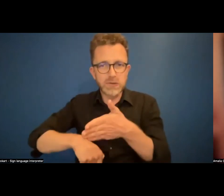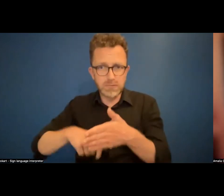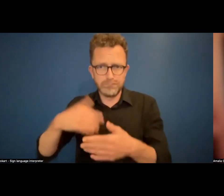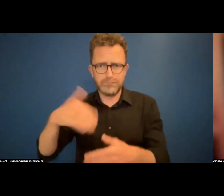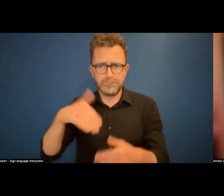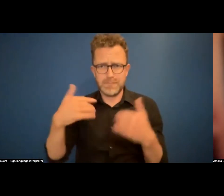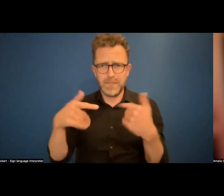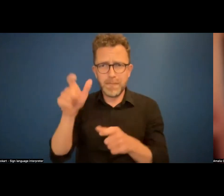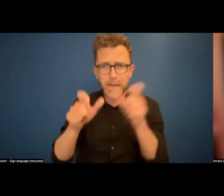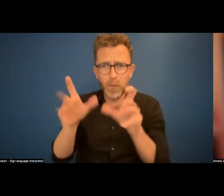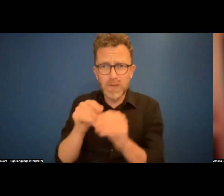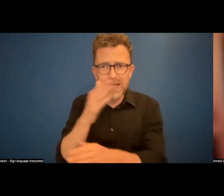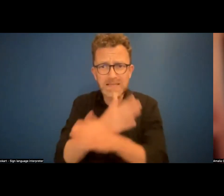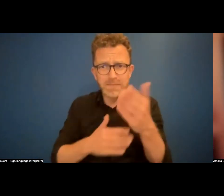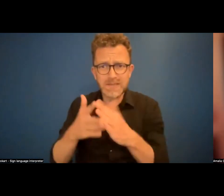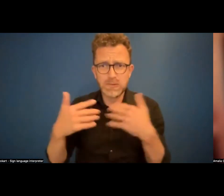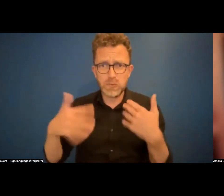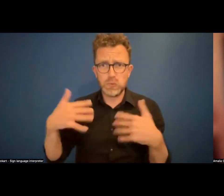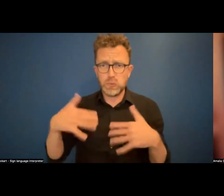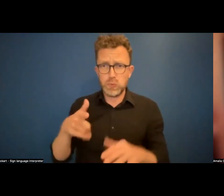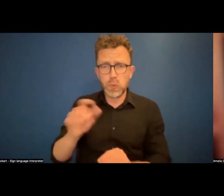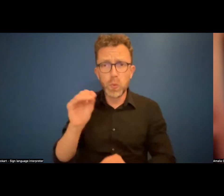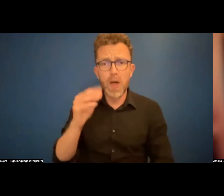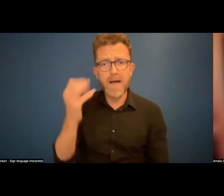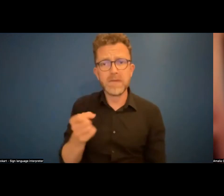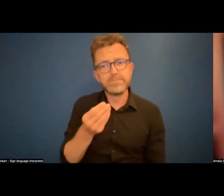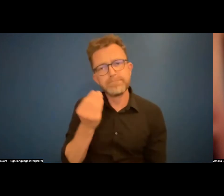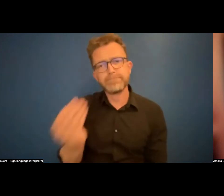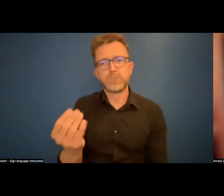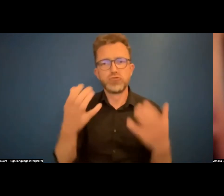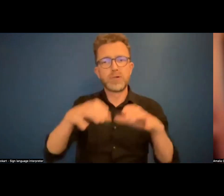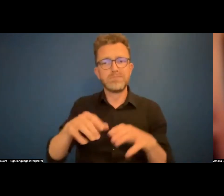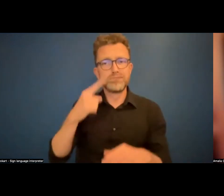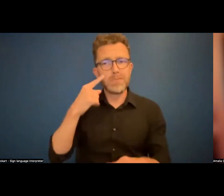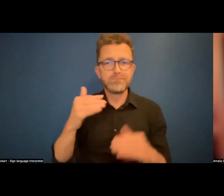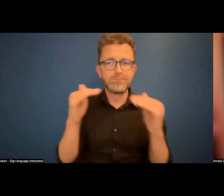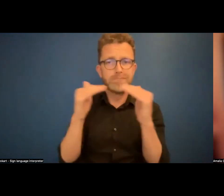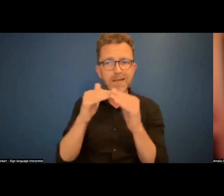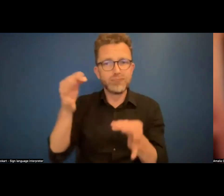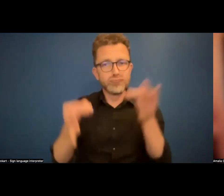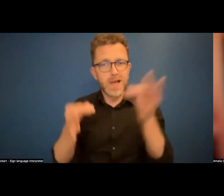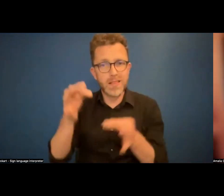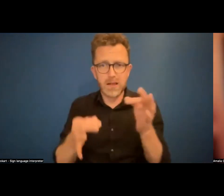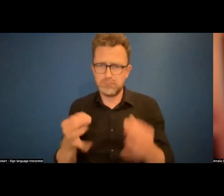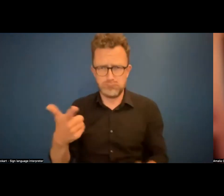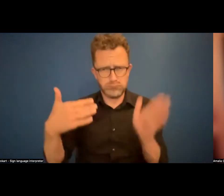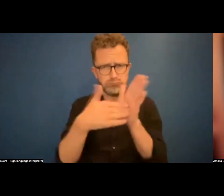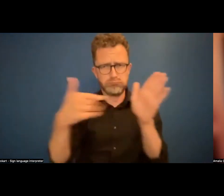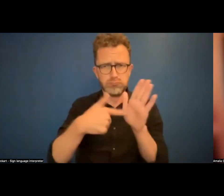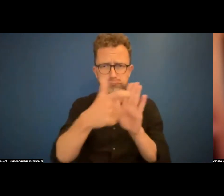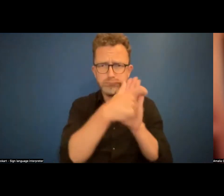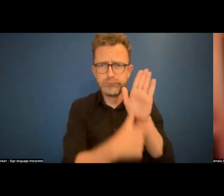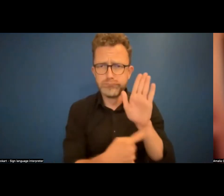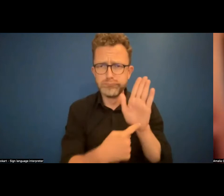guidelines. The guidelines are important to prevent investment in institutions. Yes,